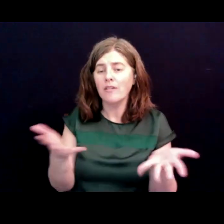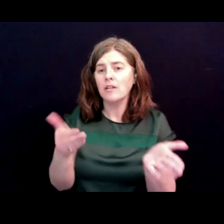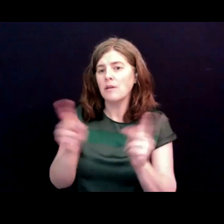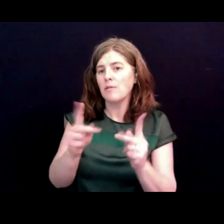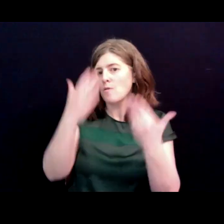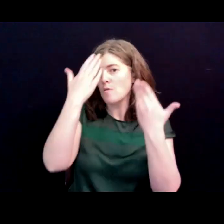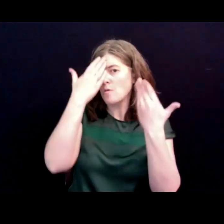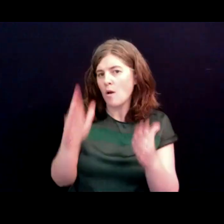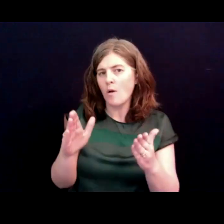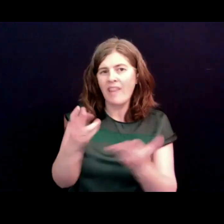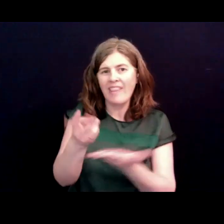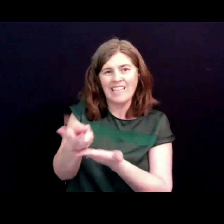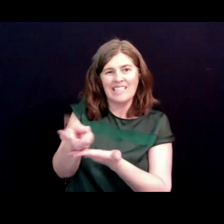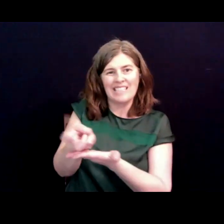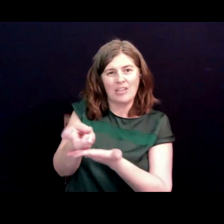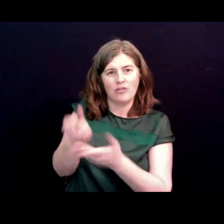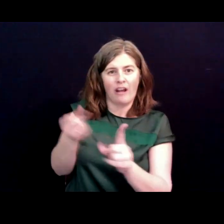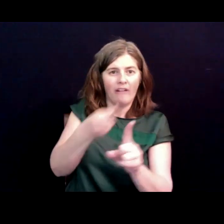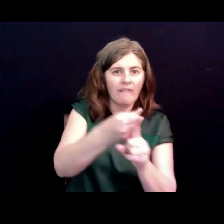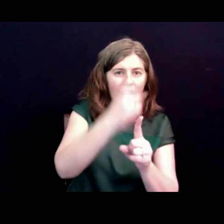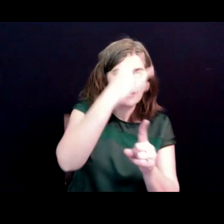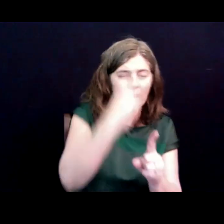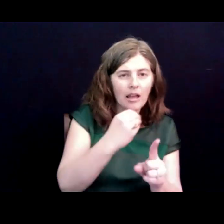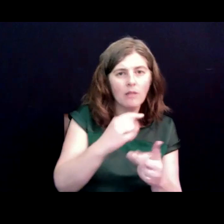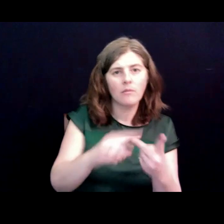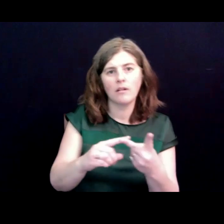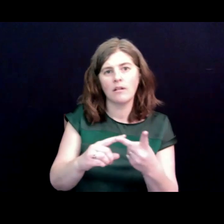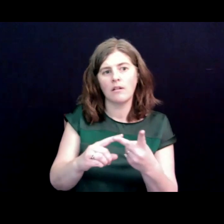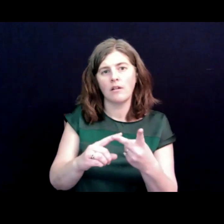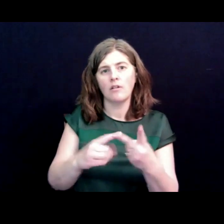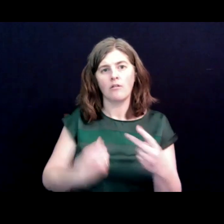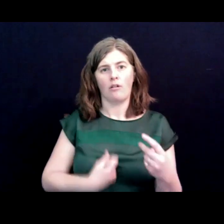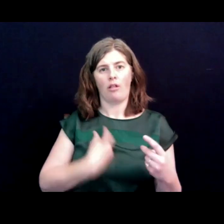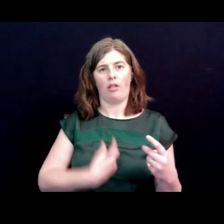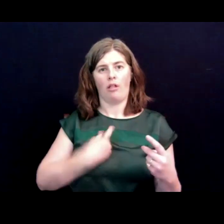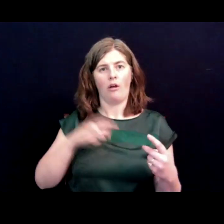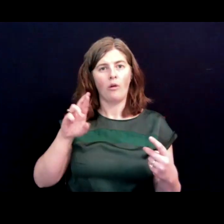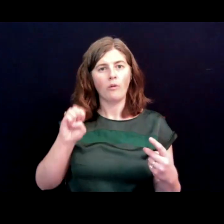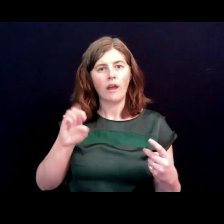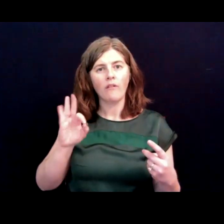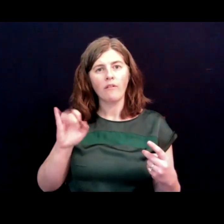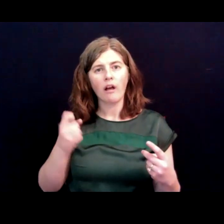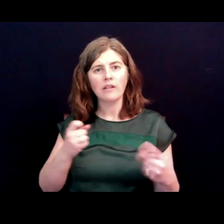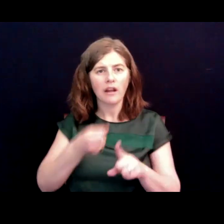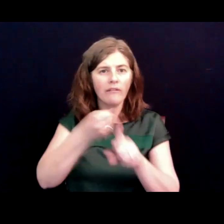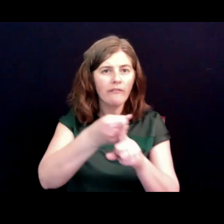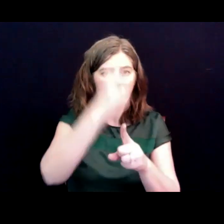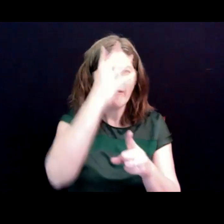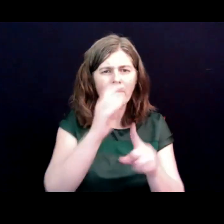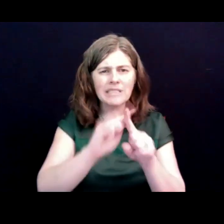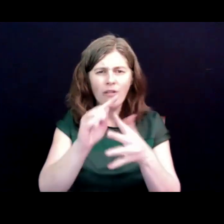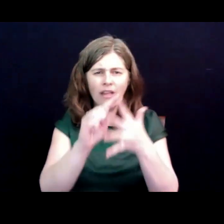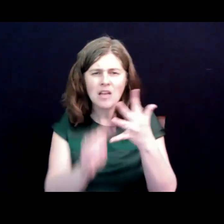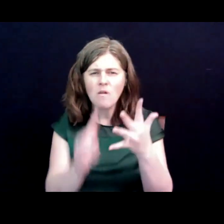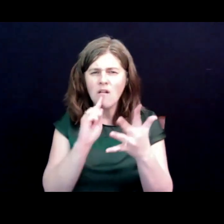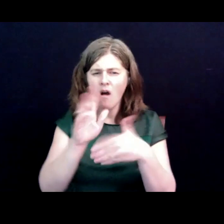understand that seizures can be affecting sleep and that, reflux can be affecting sleep and different things like that. And so it's really about all of